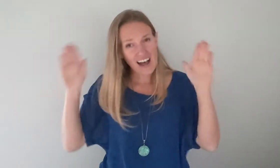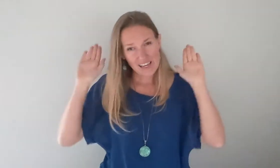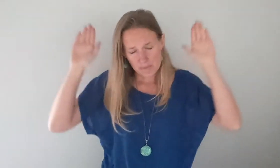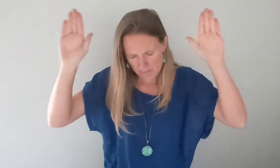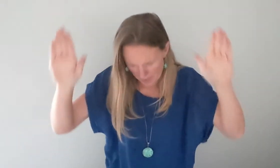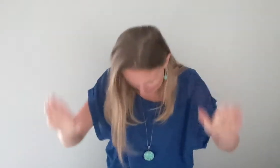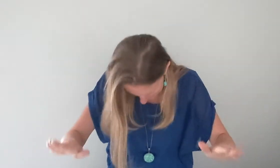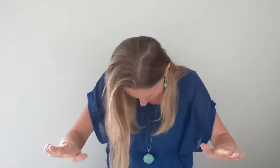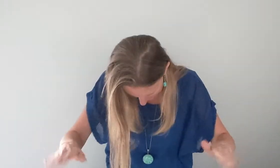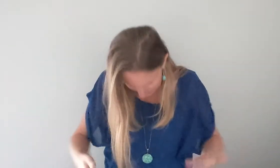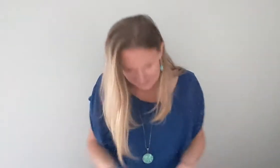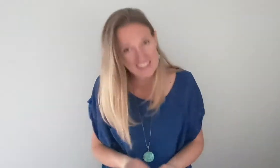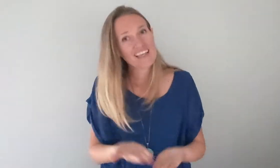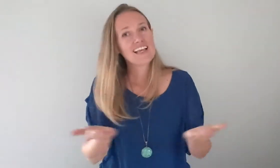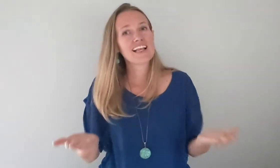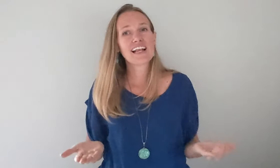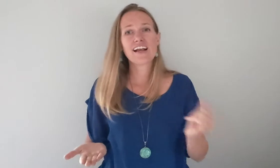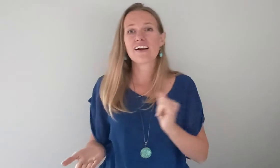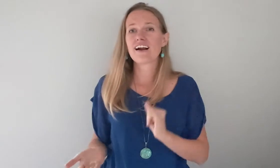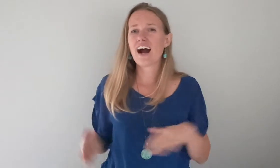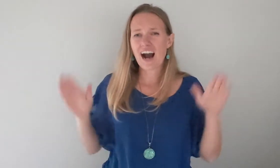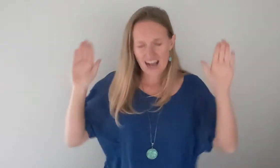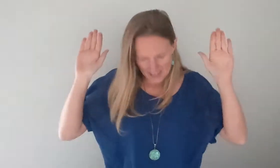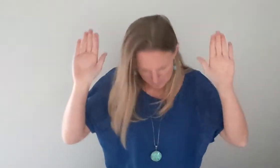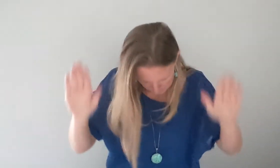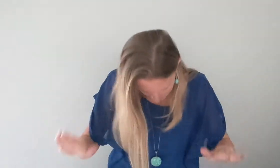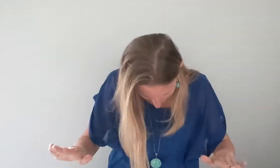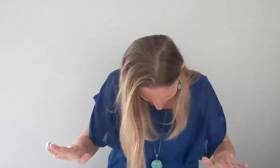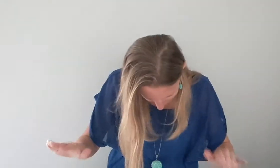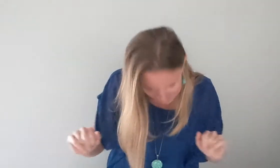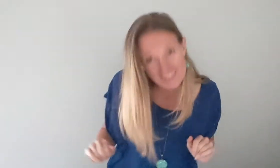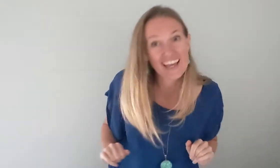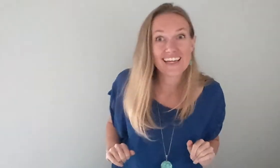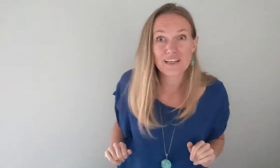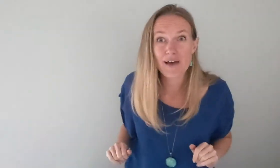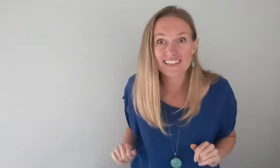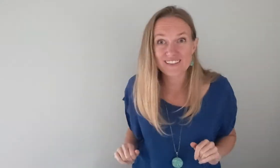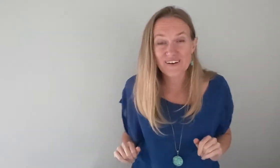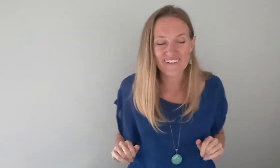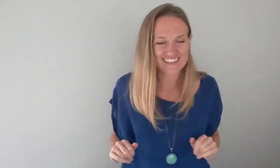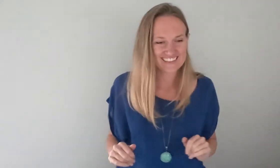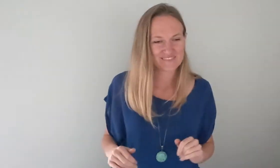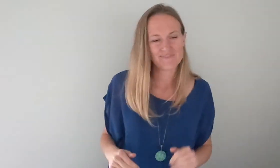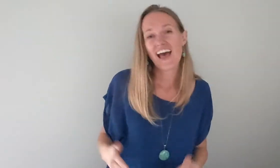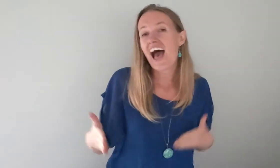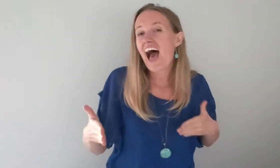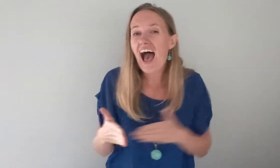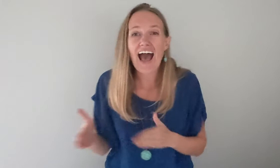I bow down. Here I bow. Okay, and then back to the chorus. At